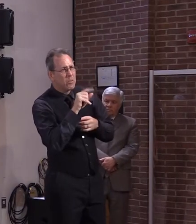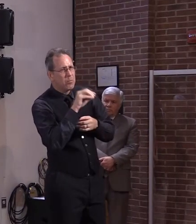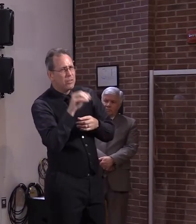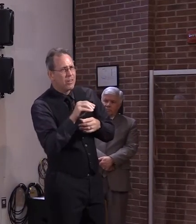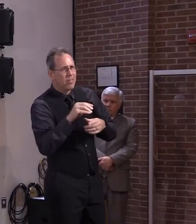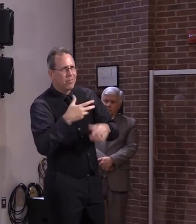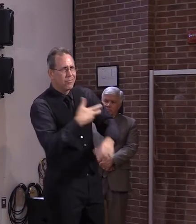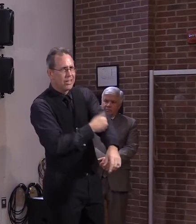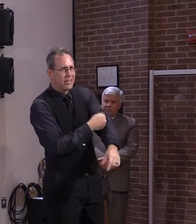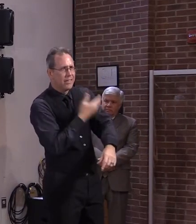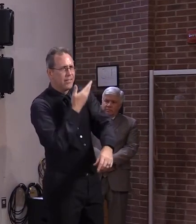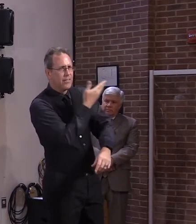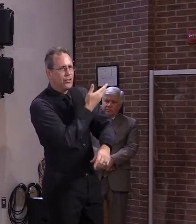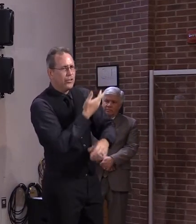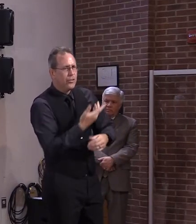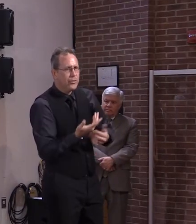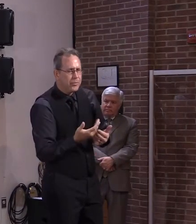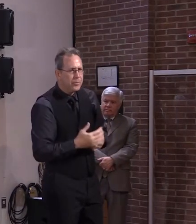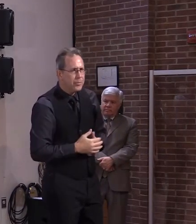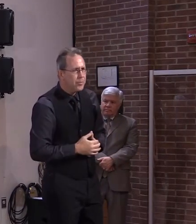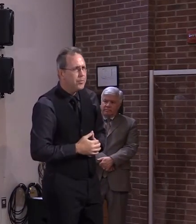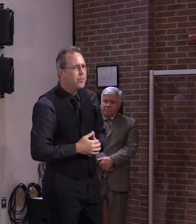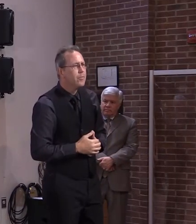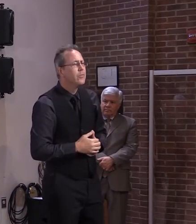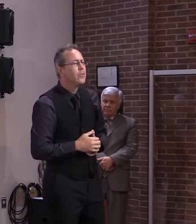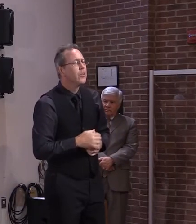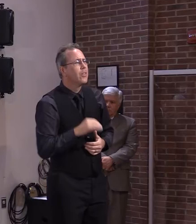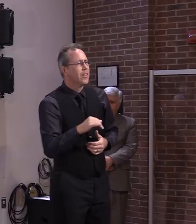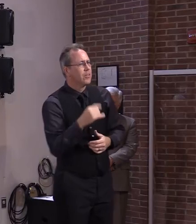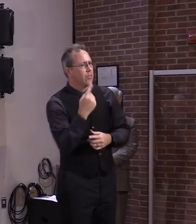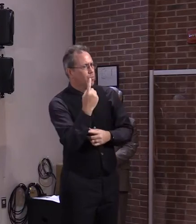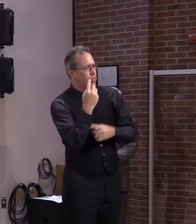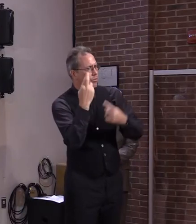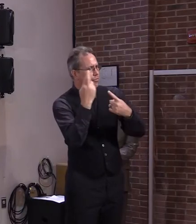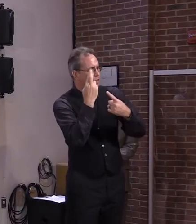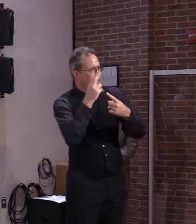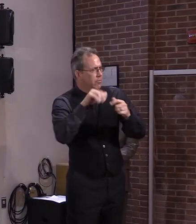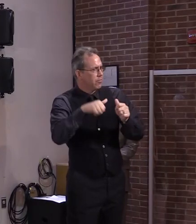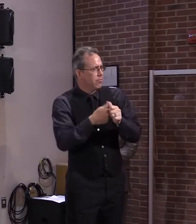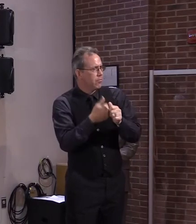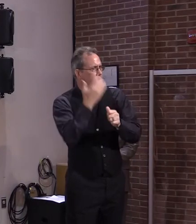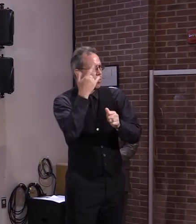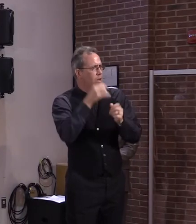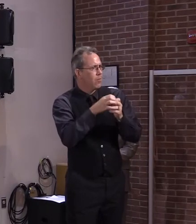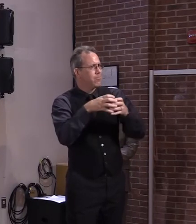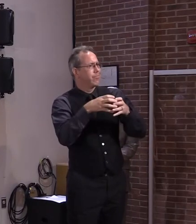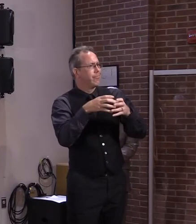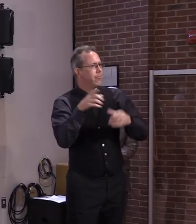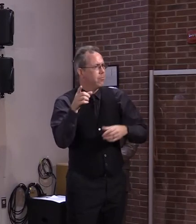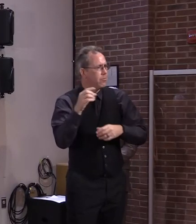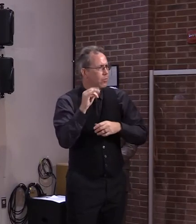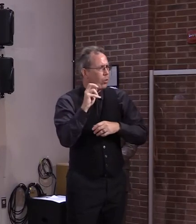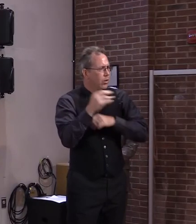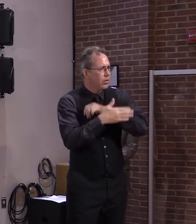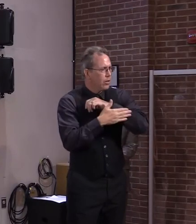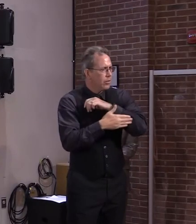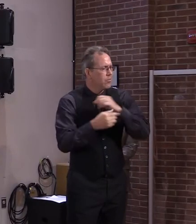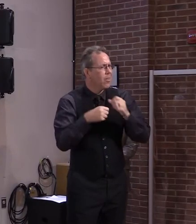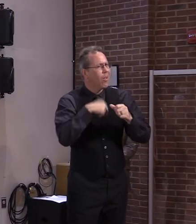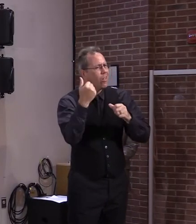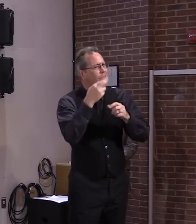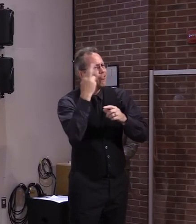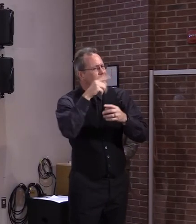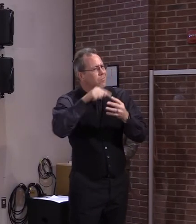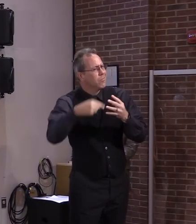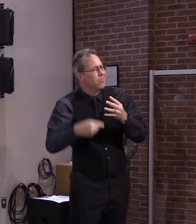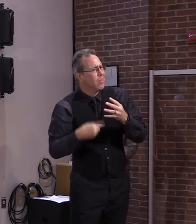one piece of information to help guide you into figuring out what is cause, what is effect. So the vaccination rate is part